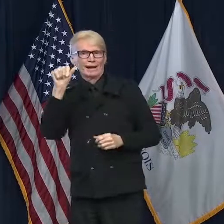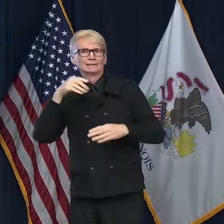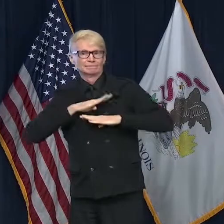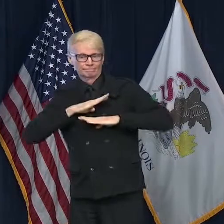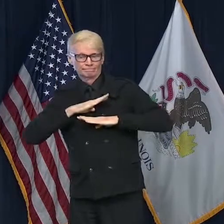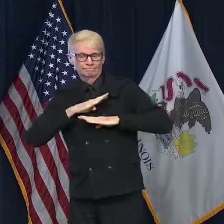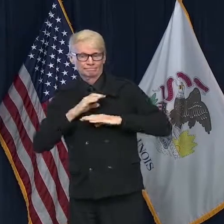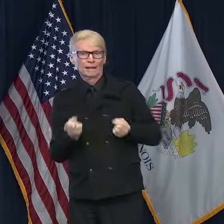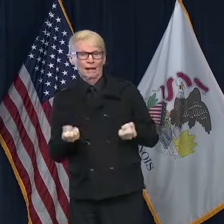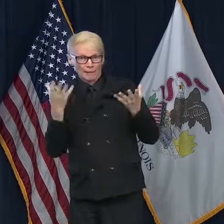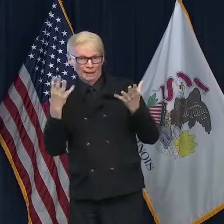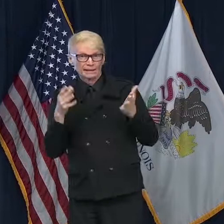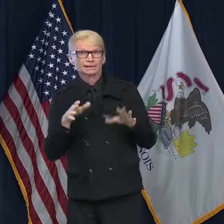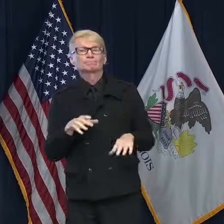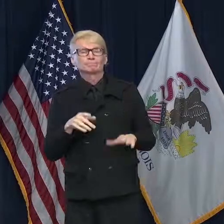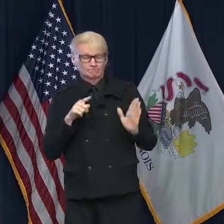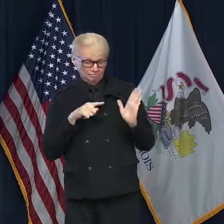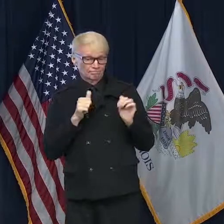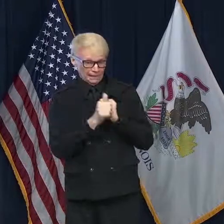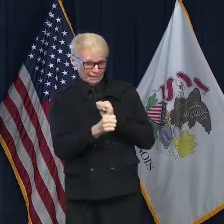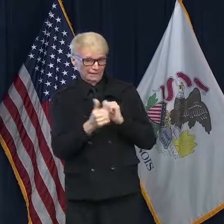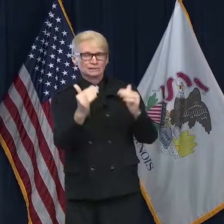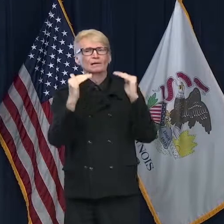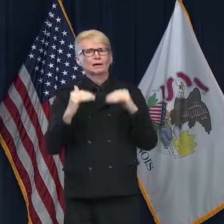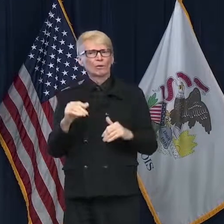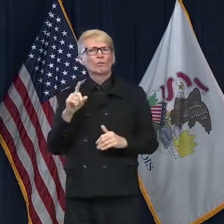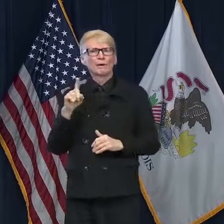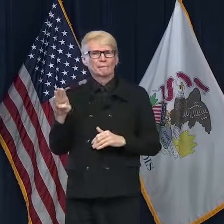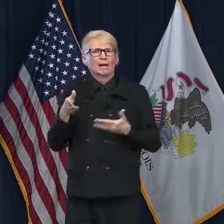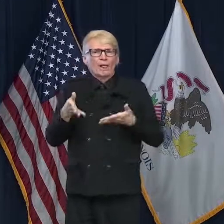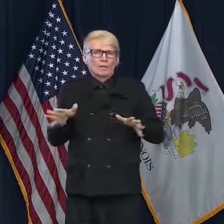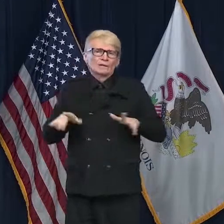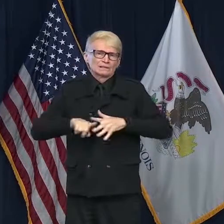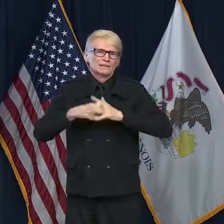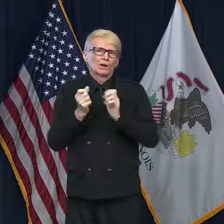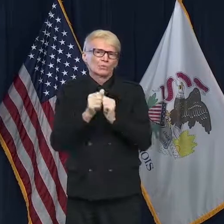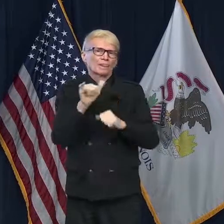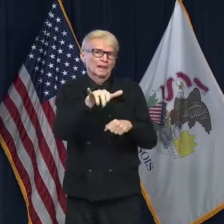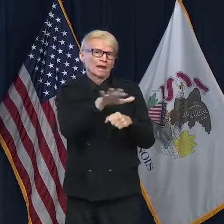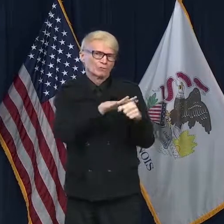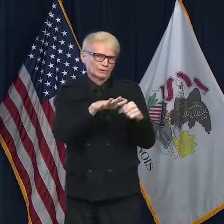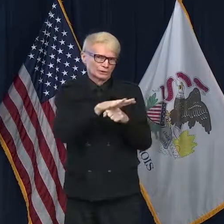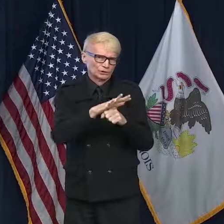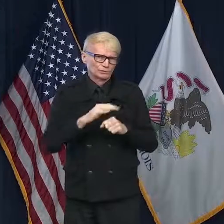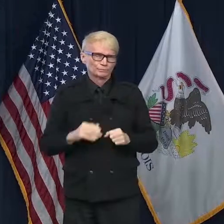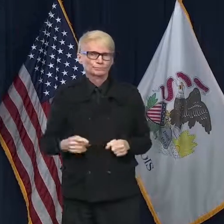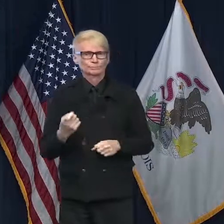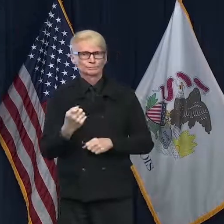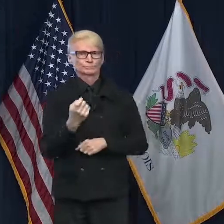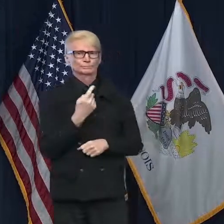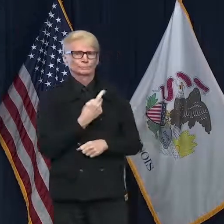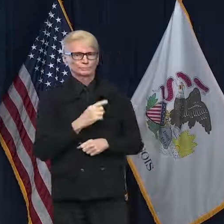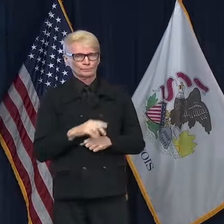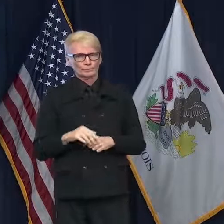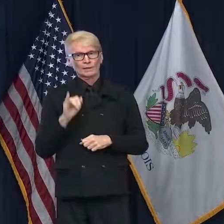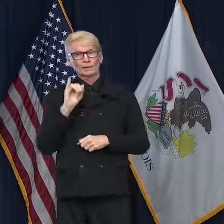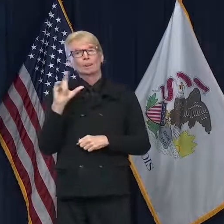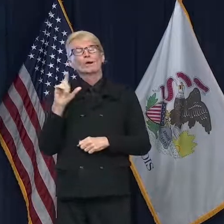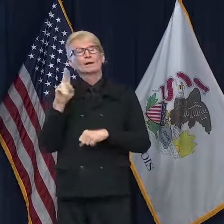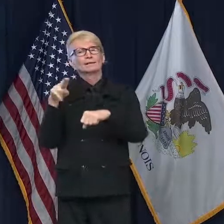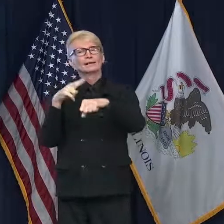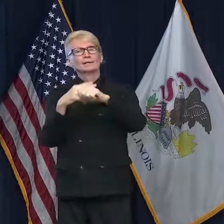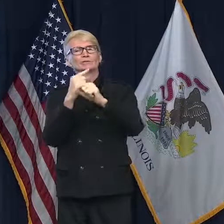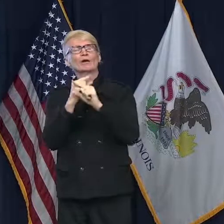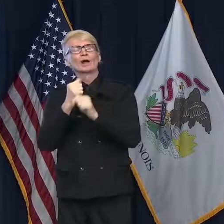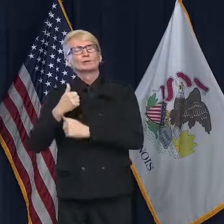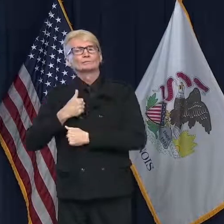on. So there are some areas of the state that have already begun vaccinating 1B. And Governor, with these Illinois National Guard vaccination sites, you said 6 in